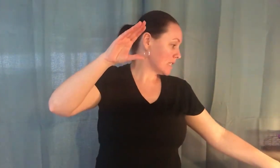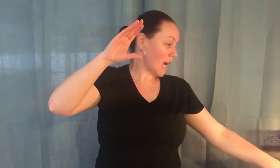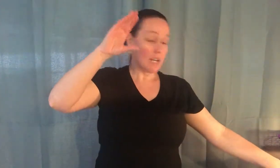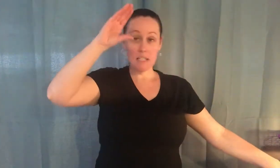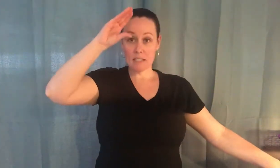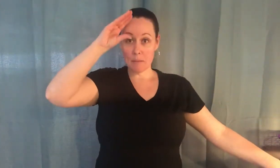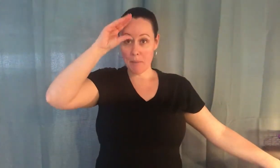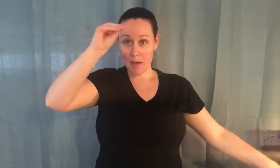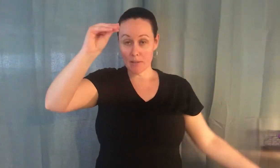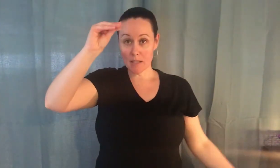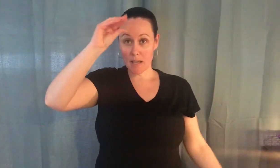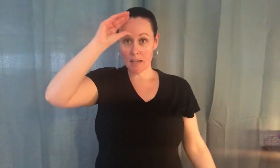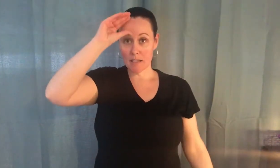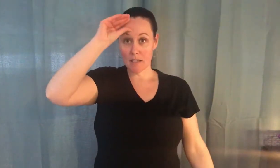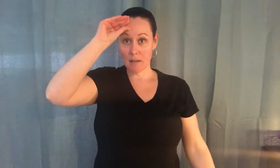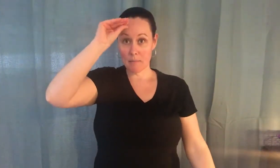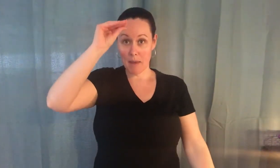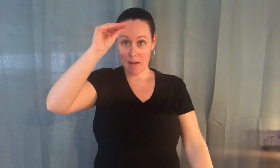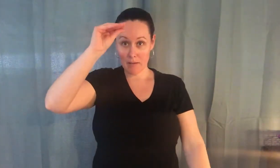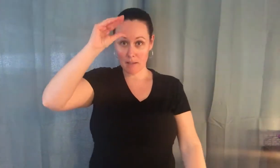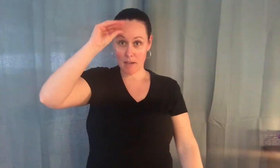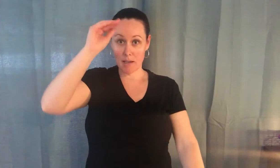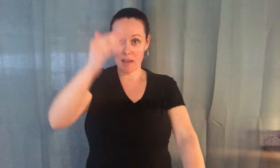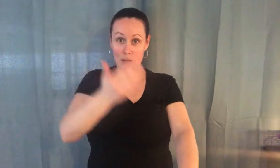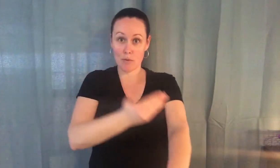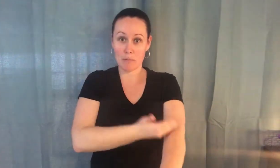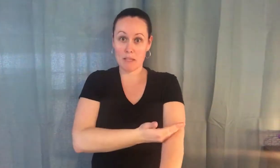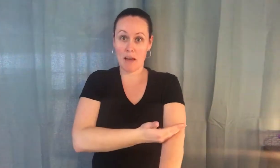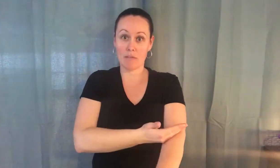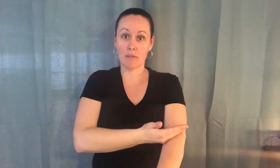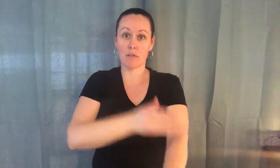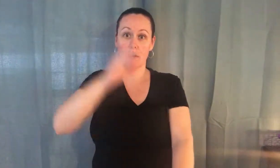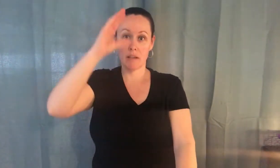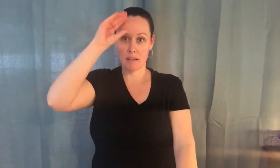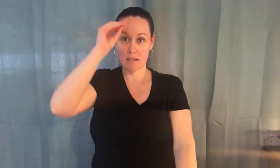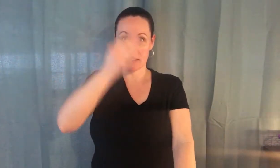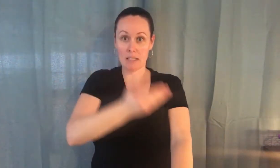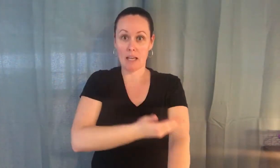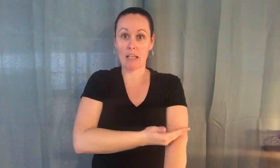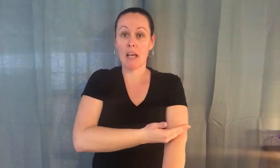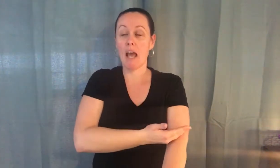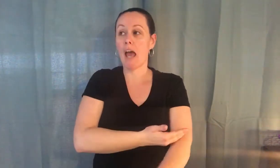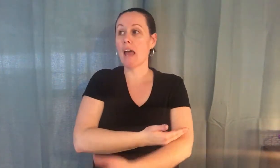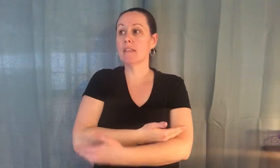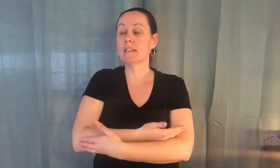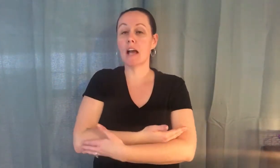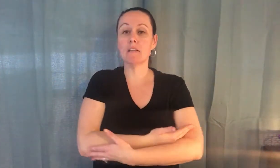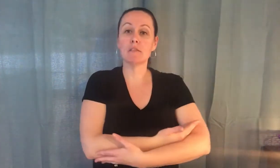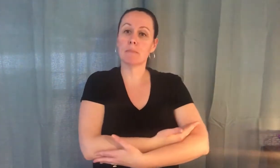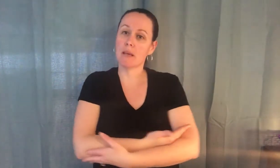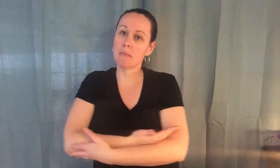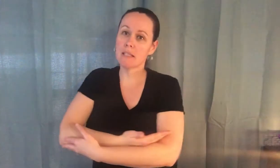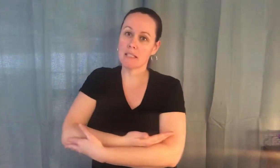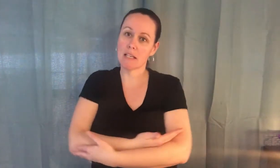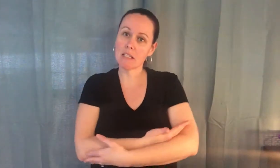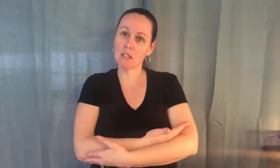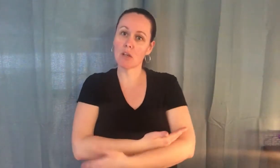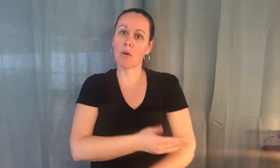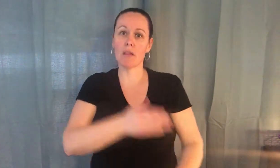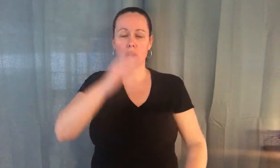Sun is the male sign, and then you come down, sun. And the sign for baby is this, so I think